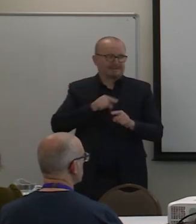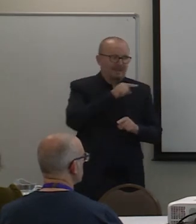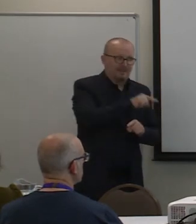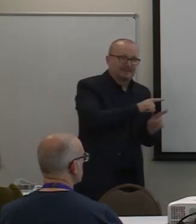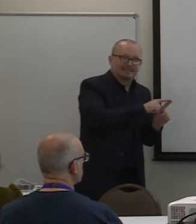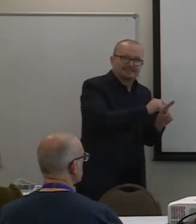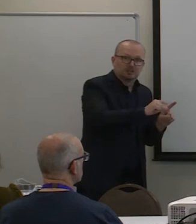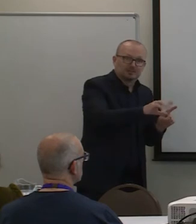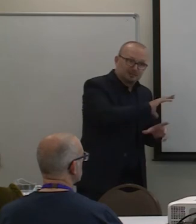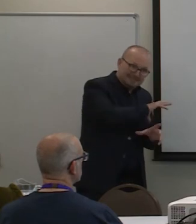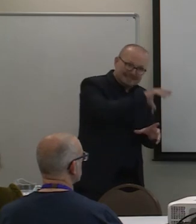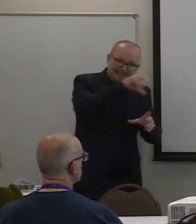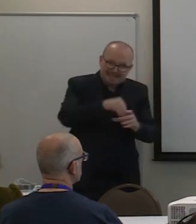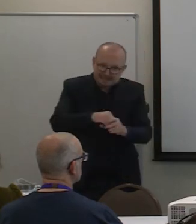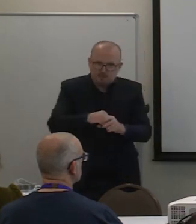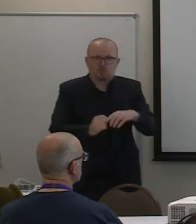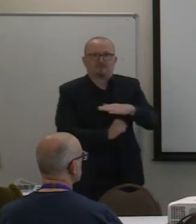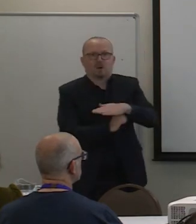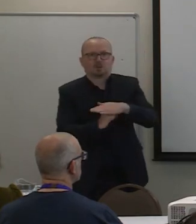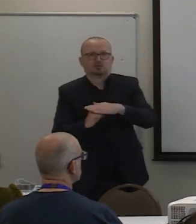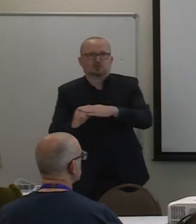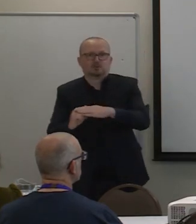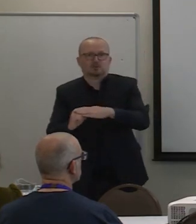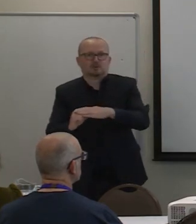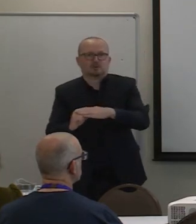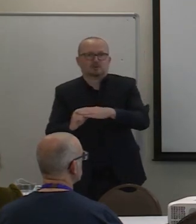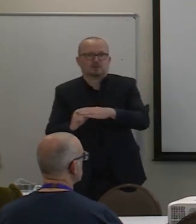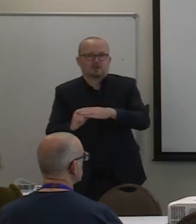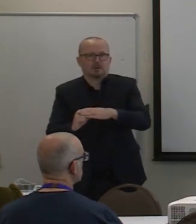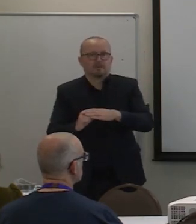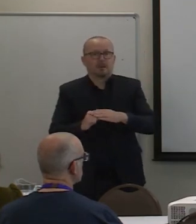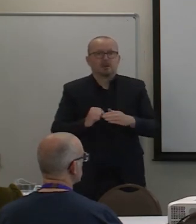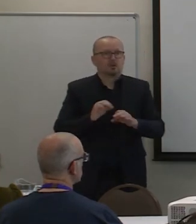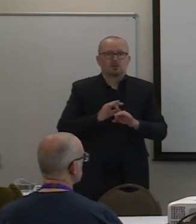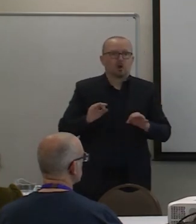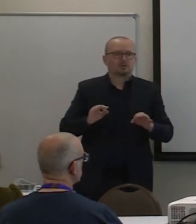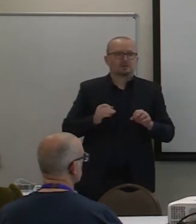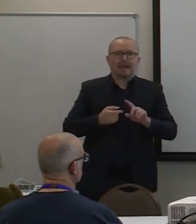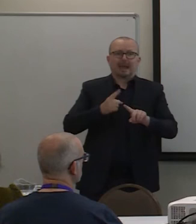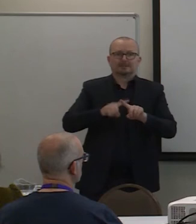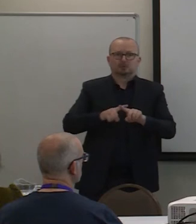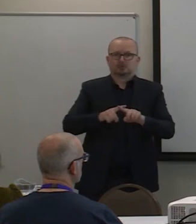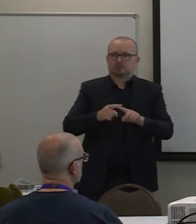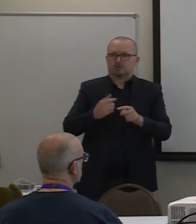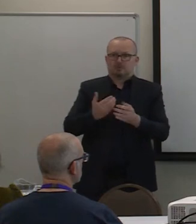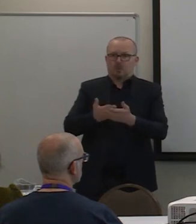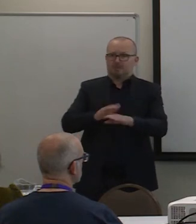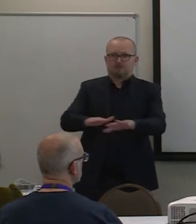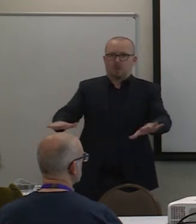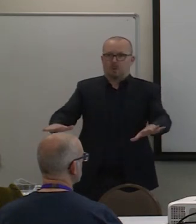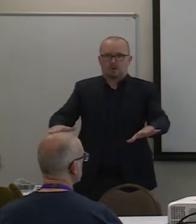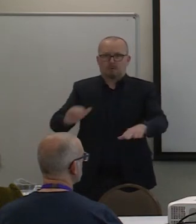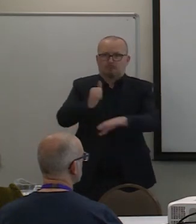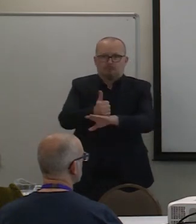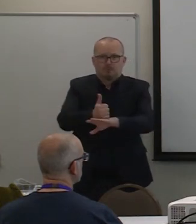of every single thing that an organization does. You're not putting an exhibition on the floor, or a gallery on the floor, you're not doing marketing,